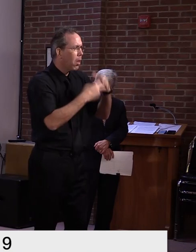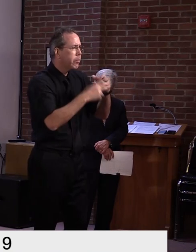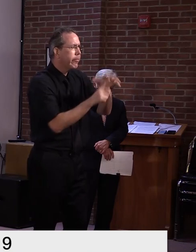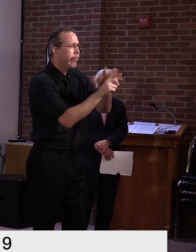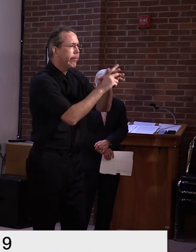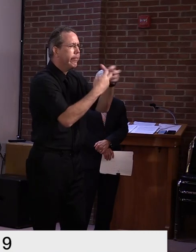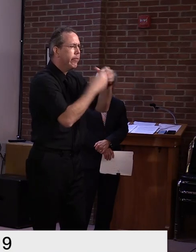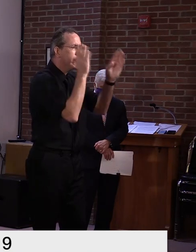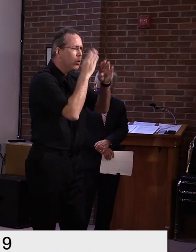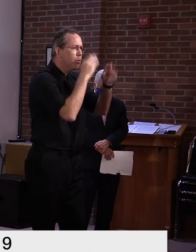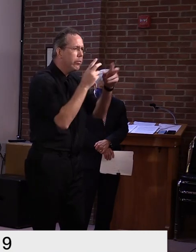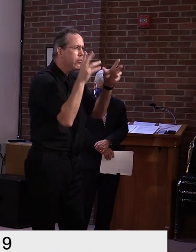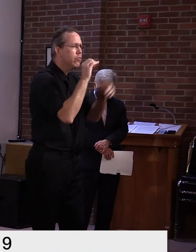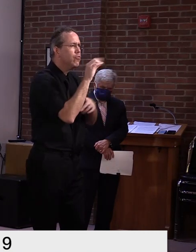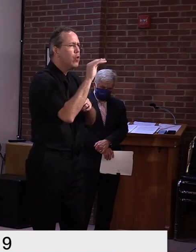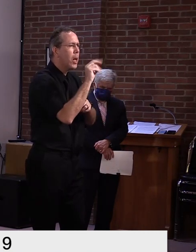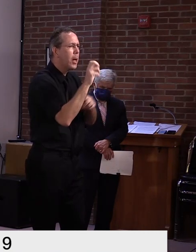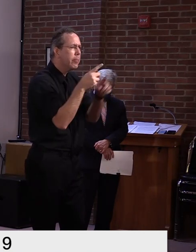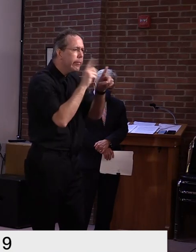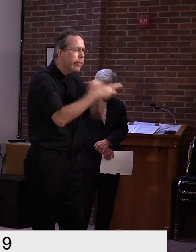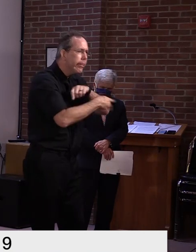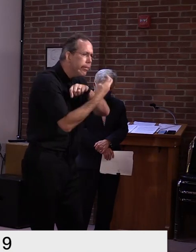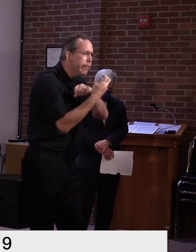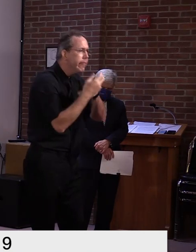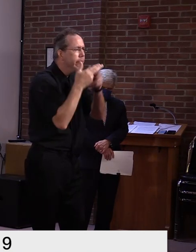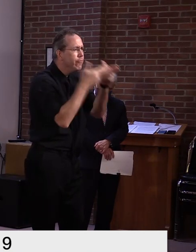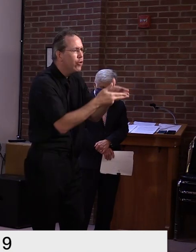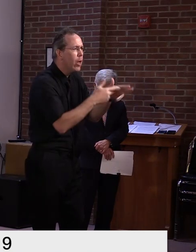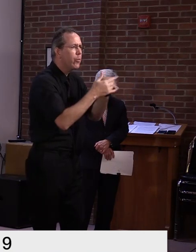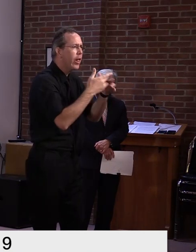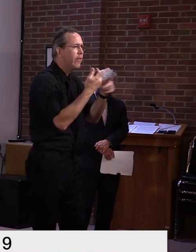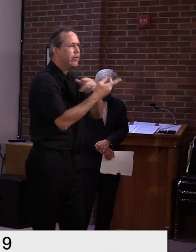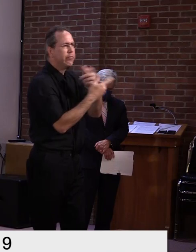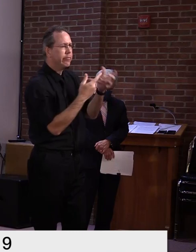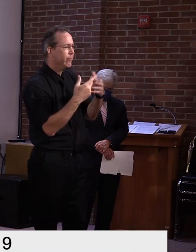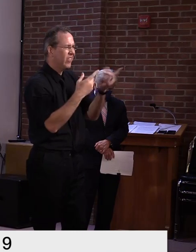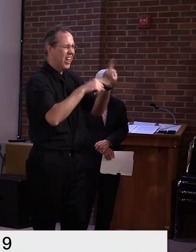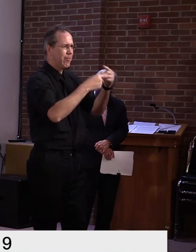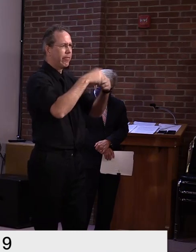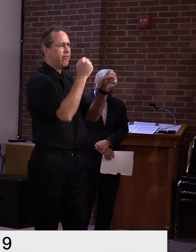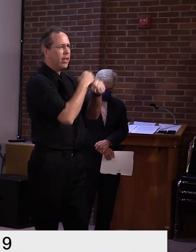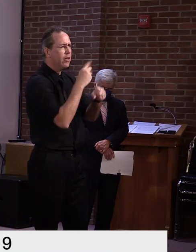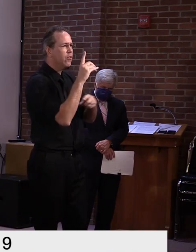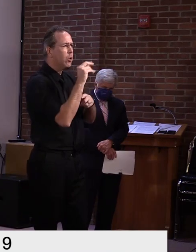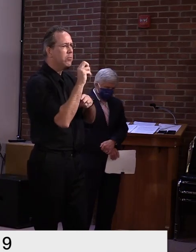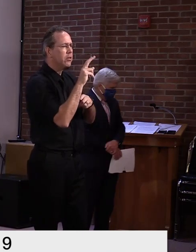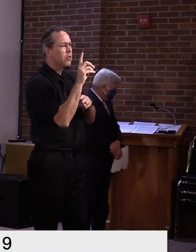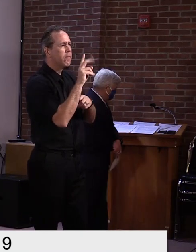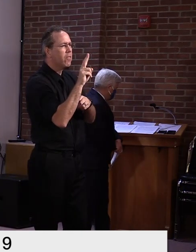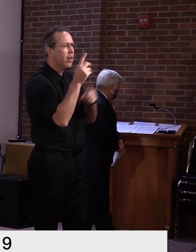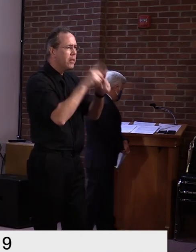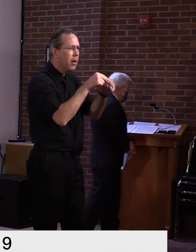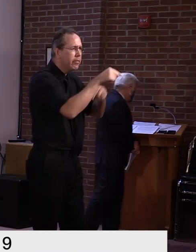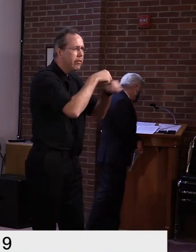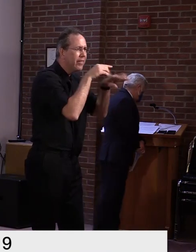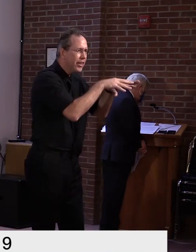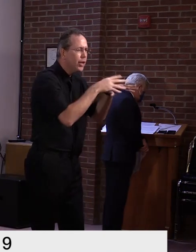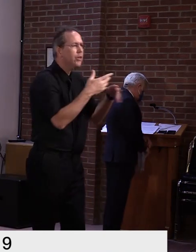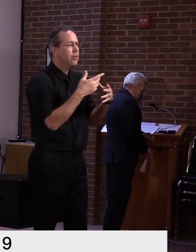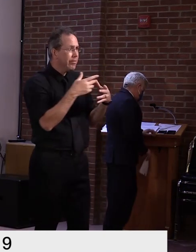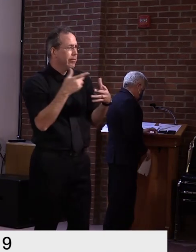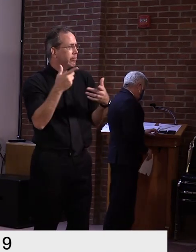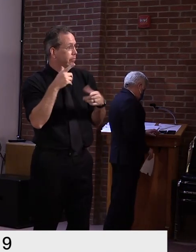criminal justice, policing? You know, it seems like there's a connection that the state has caused some of